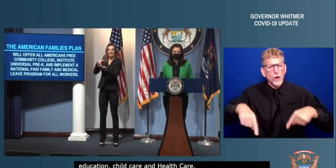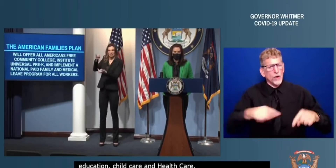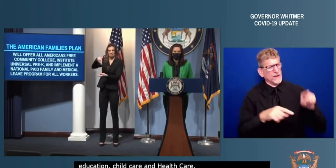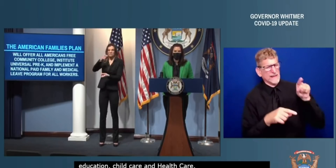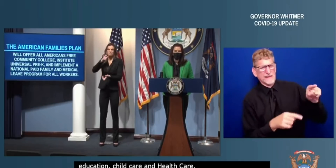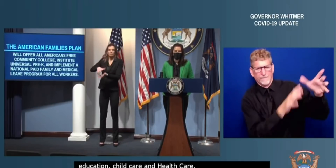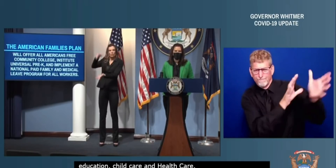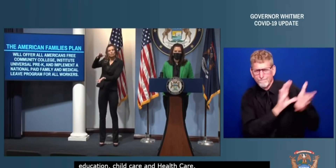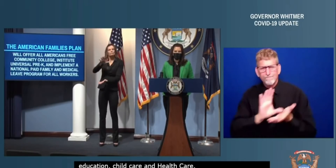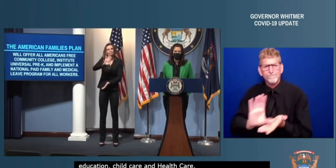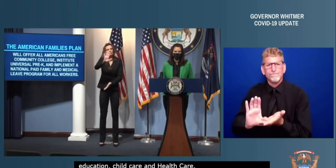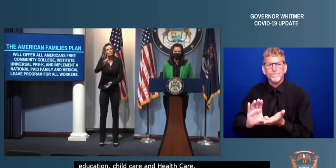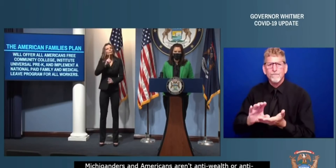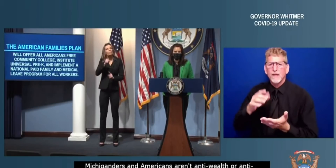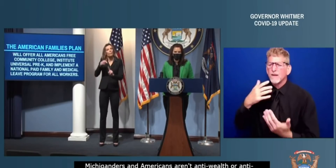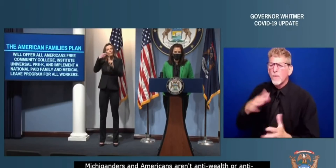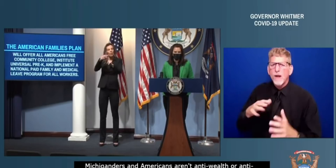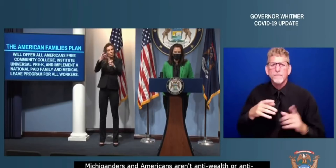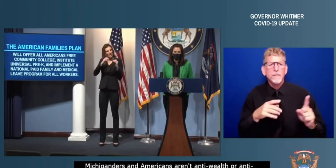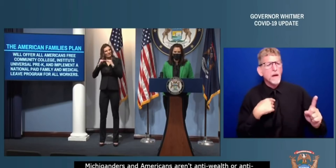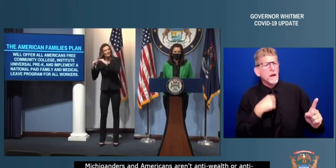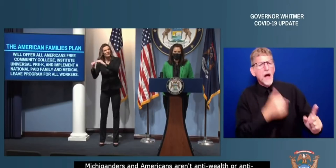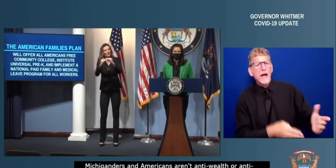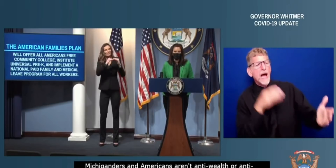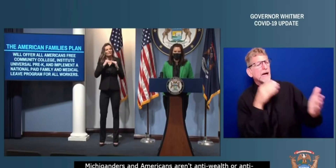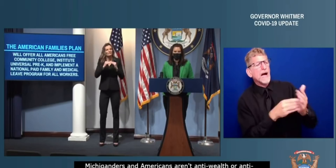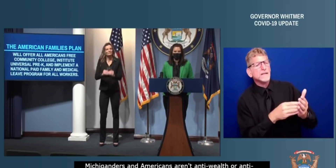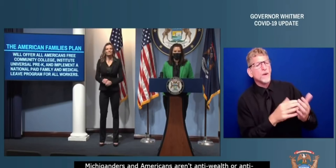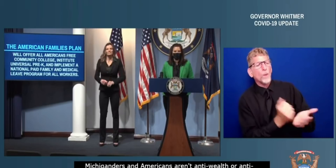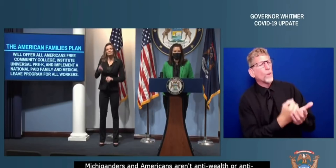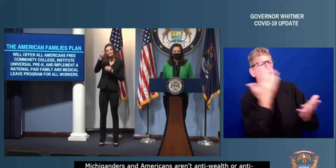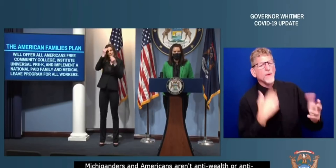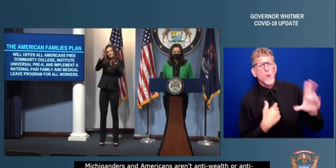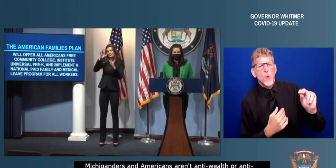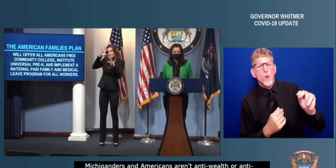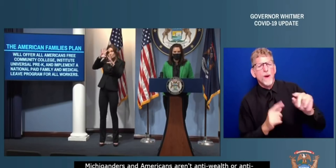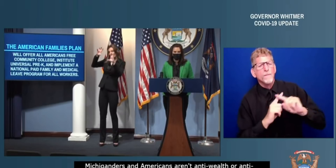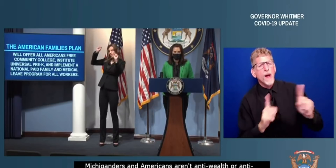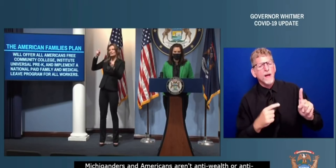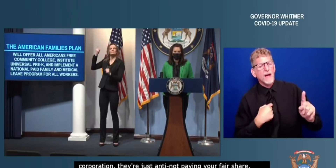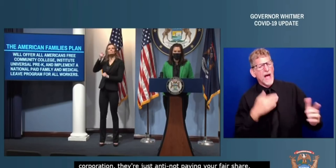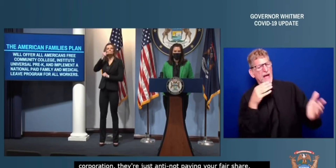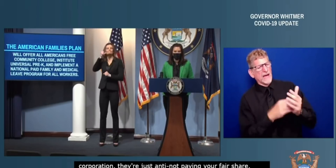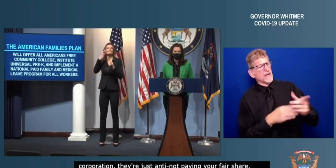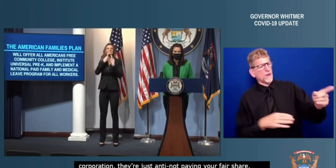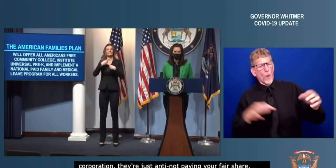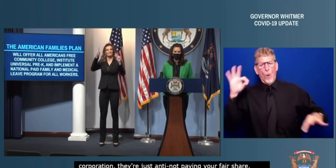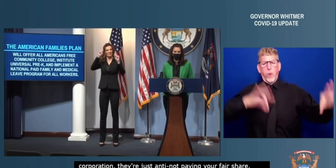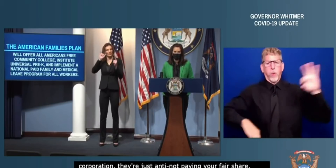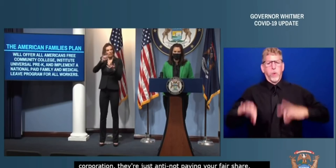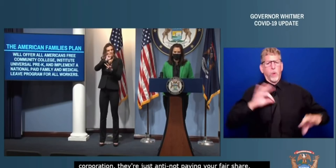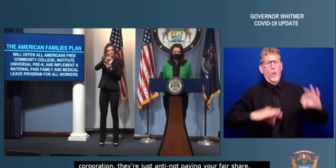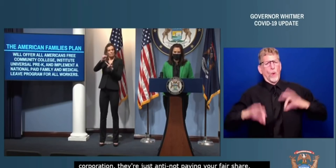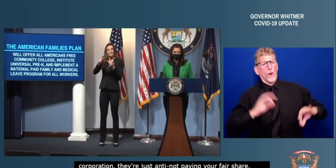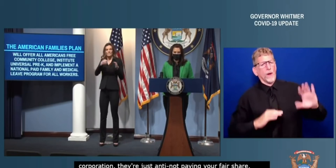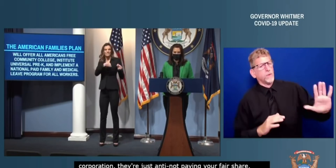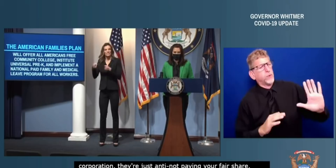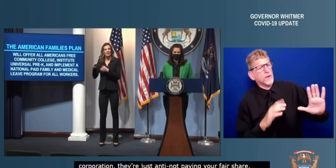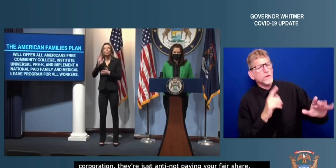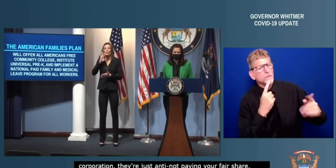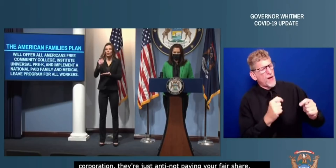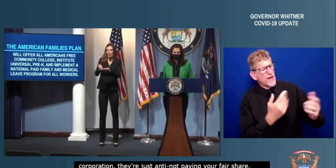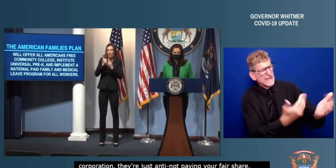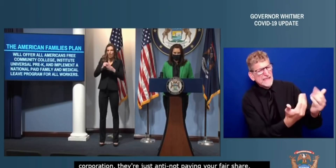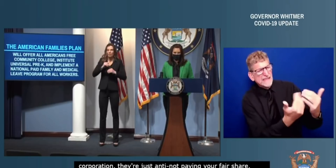fair share. Together, these cornerstones of President Biden's agenda will improve millions of lives, speed up our recovery, and make lasting